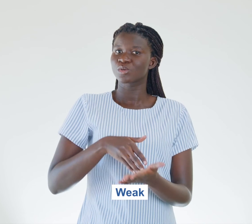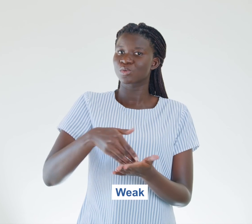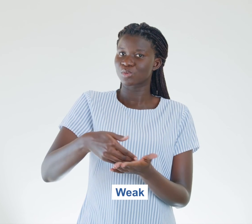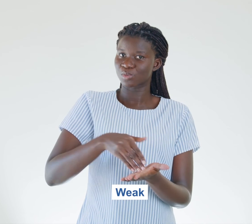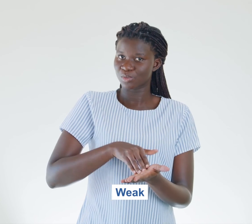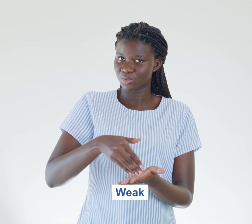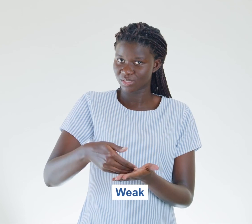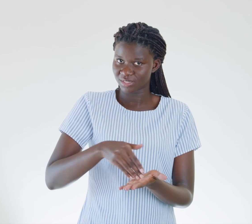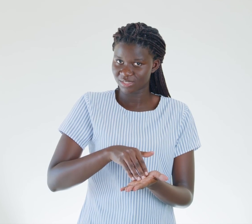weak,